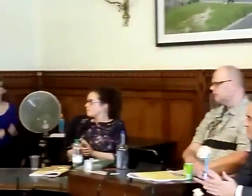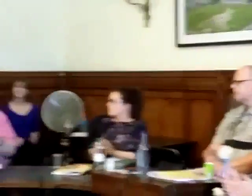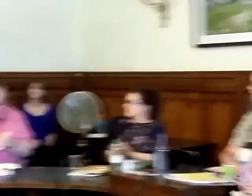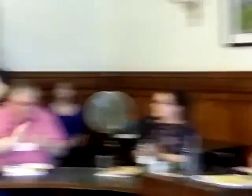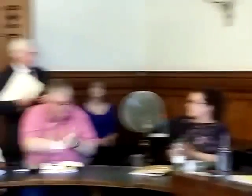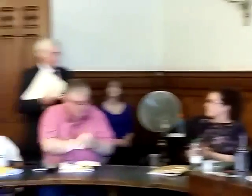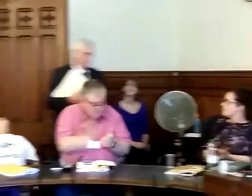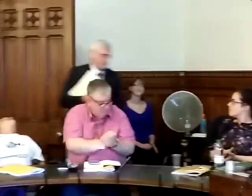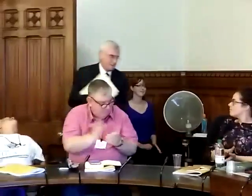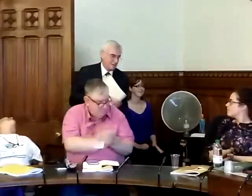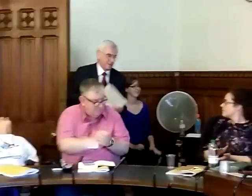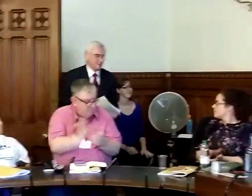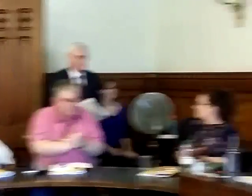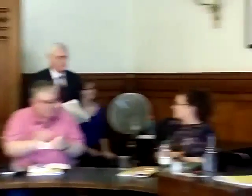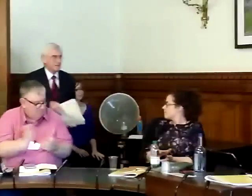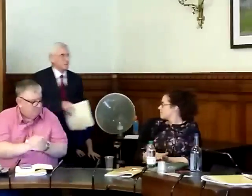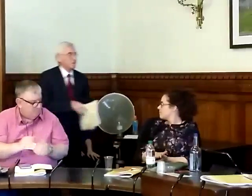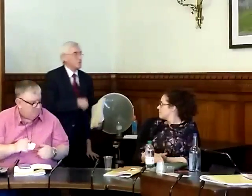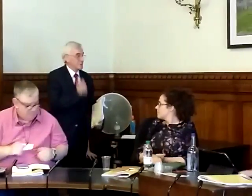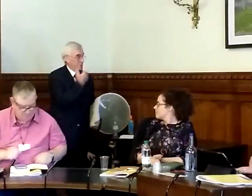Hey.